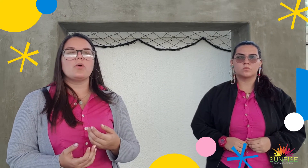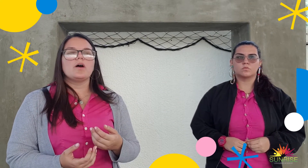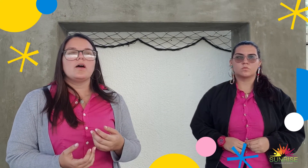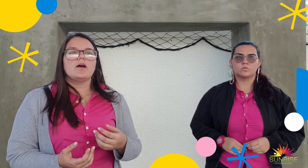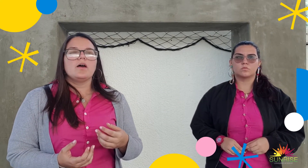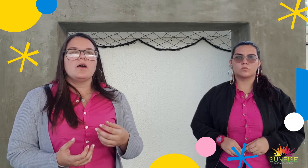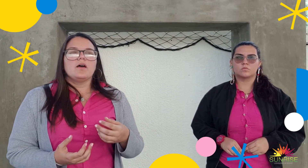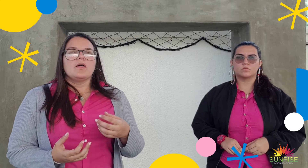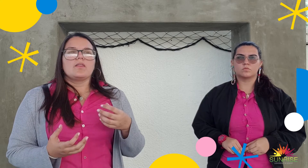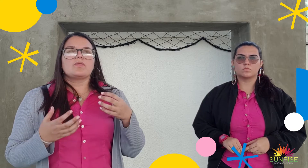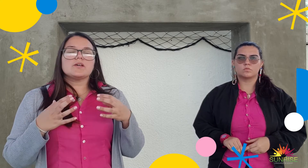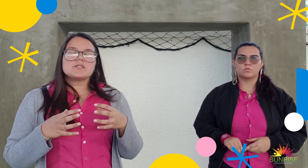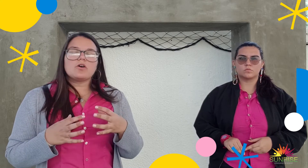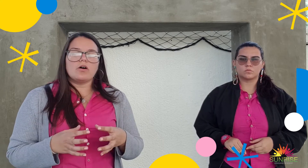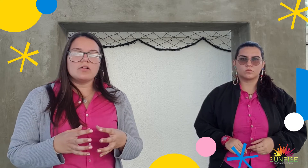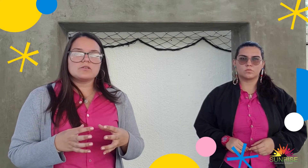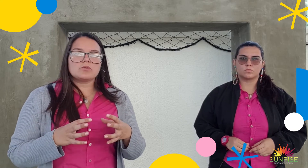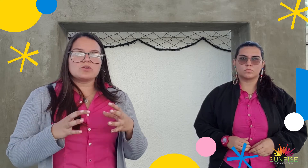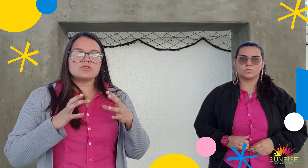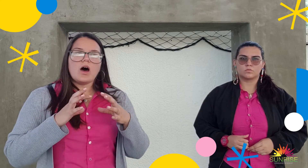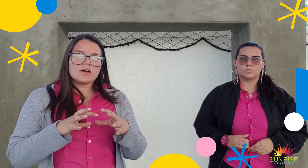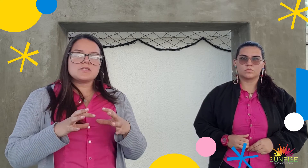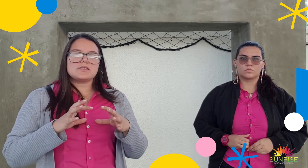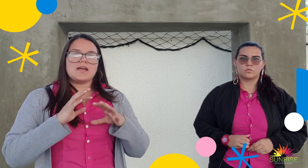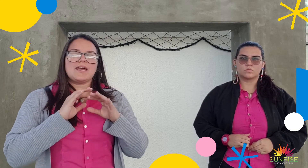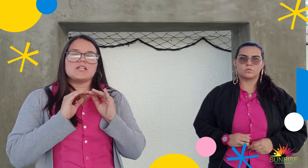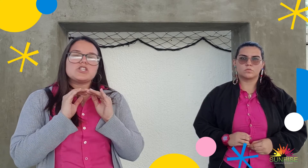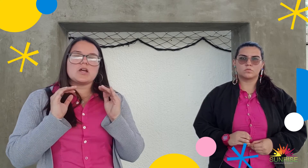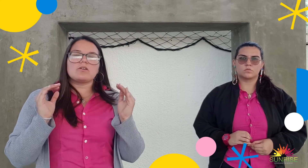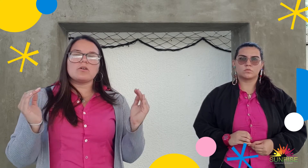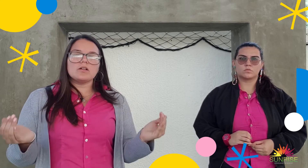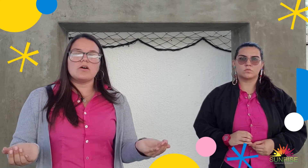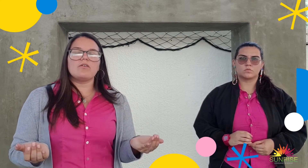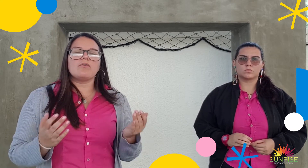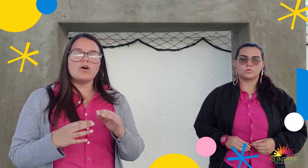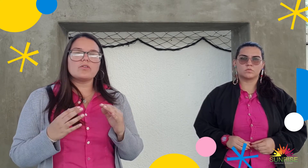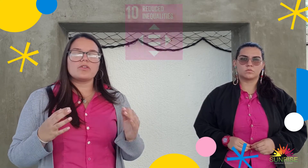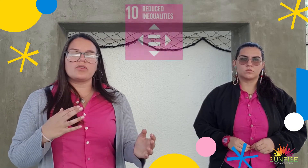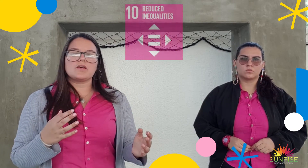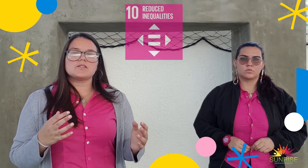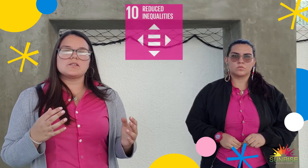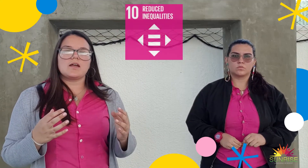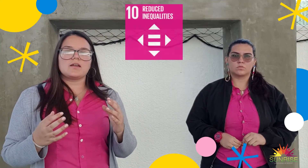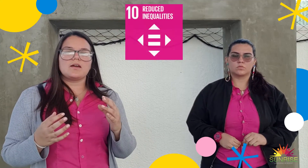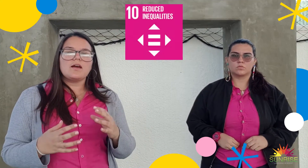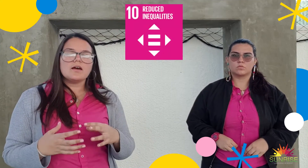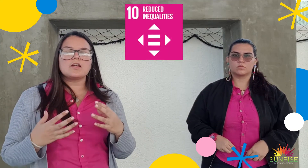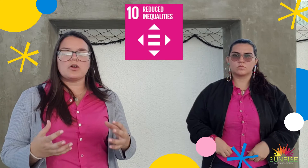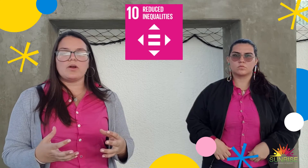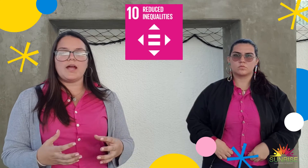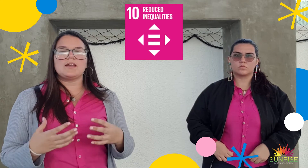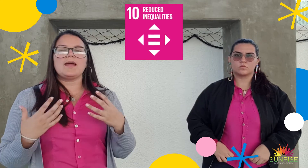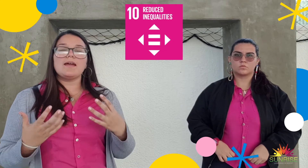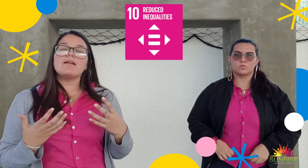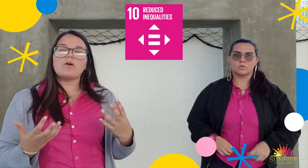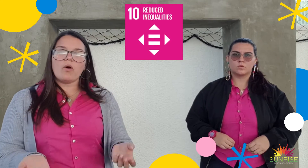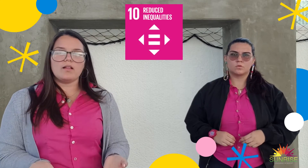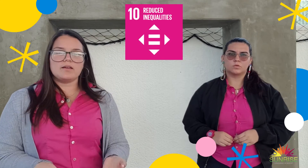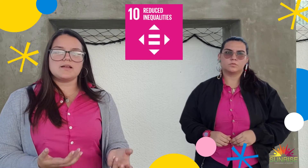So this goal talks in general of all the things that could